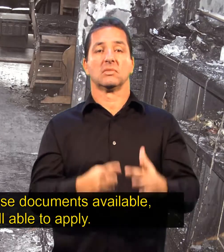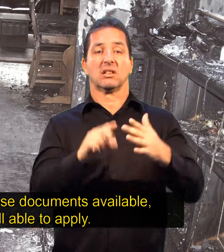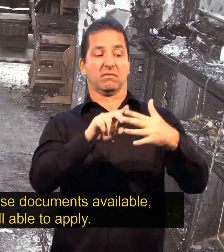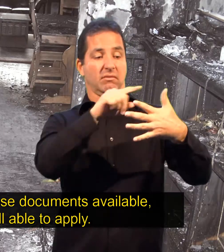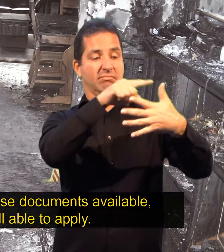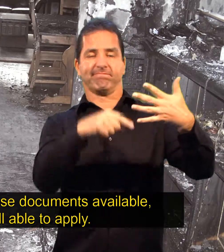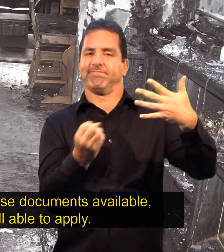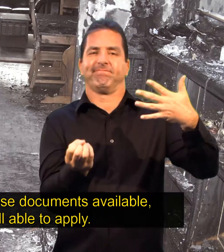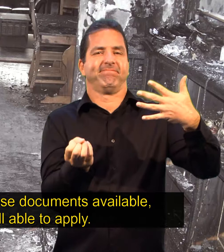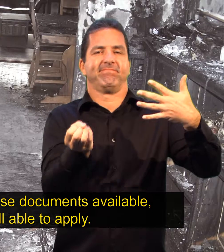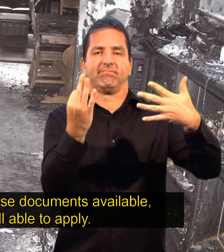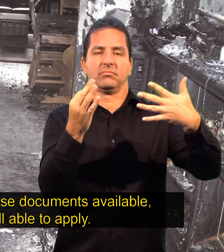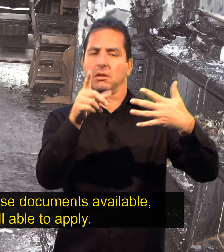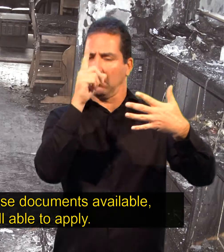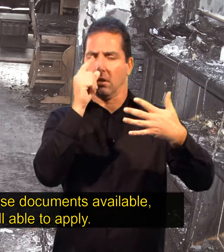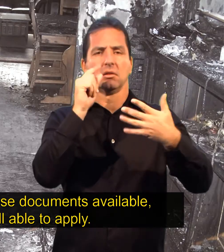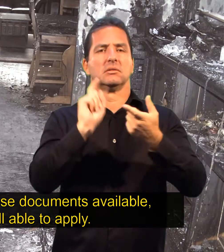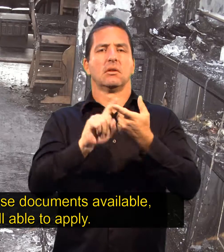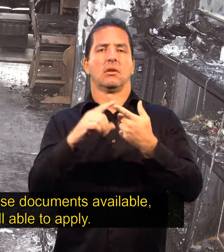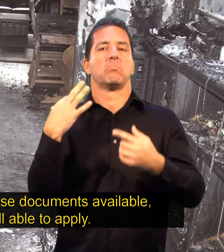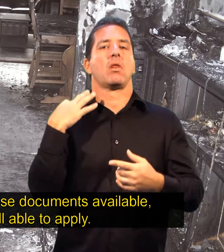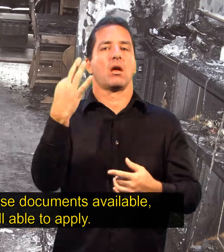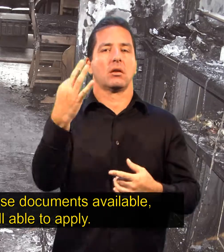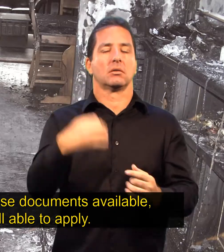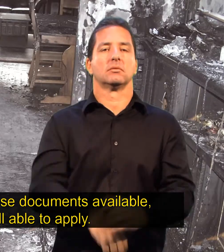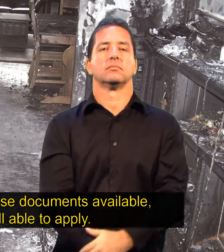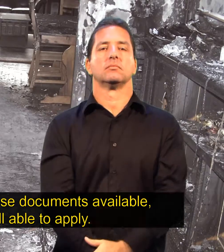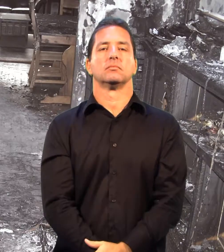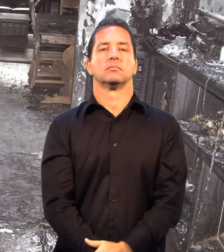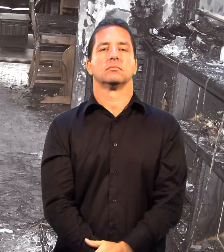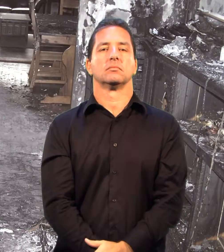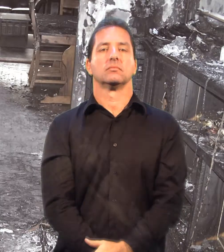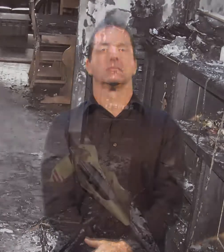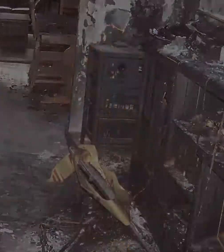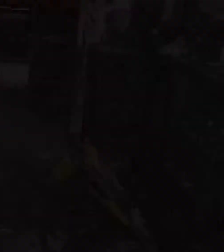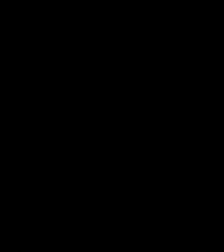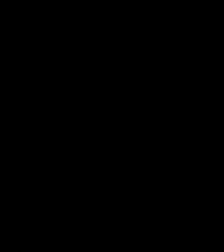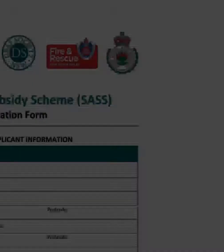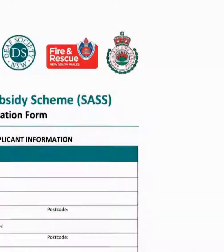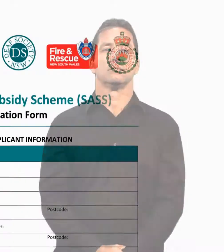If you don't have these documents available, you are still able to apply.